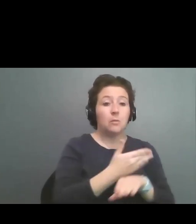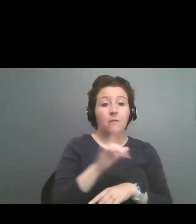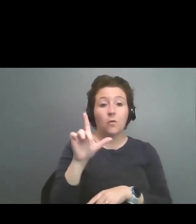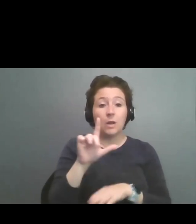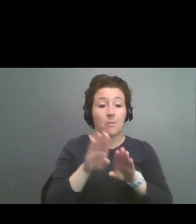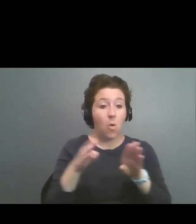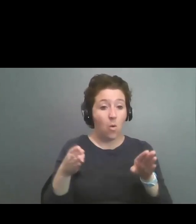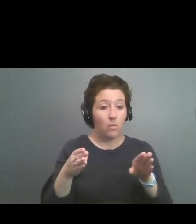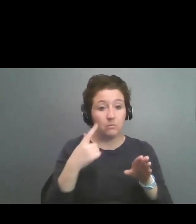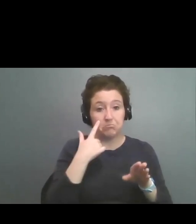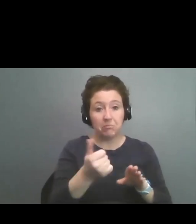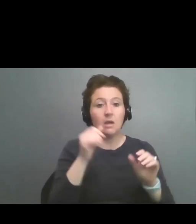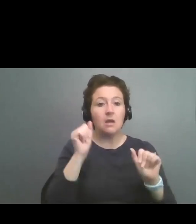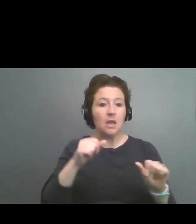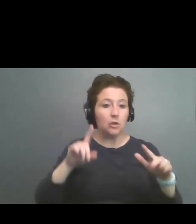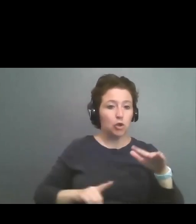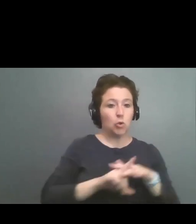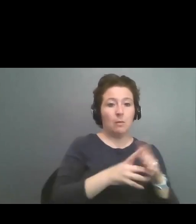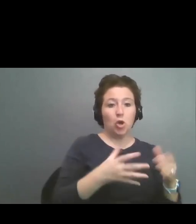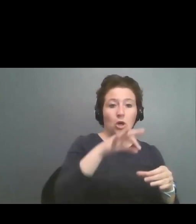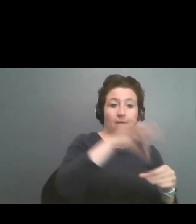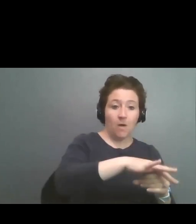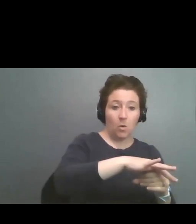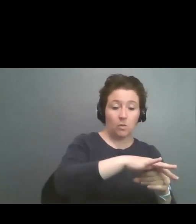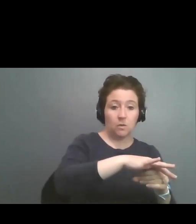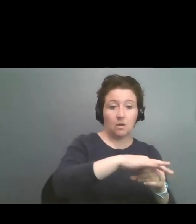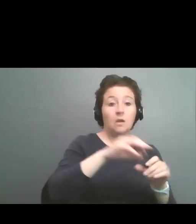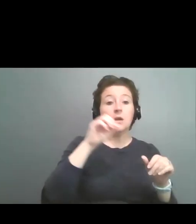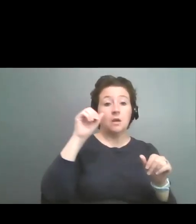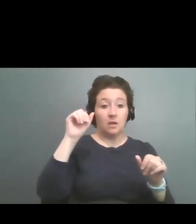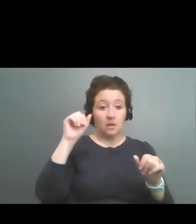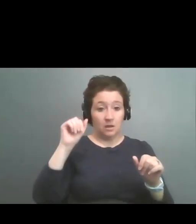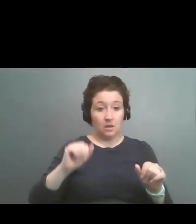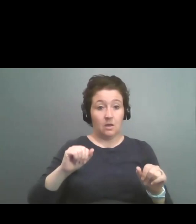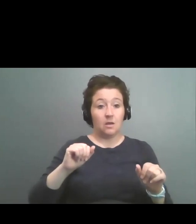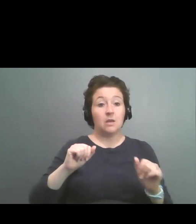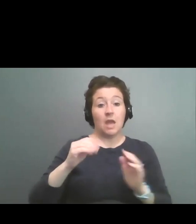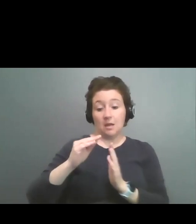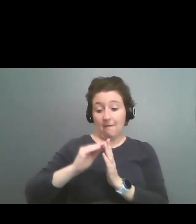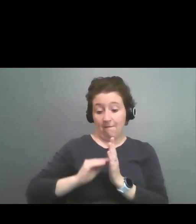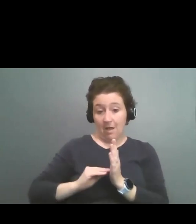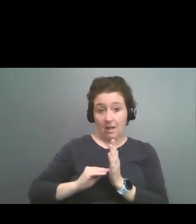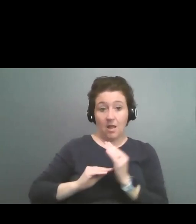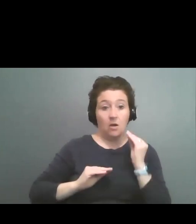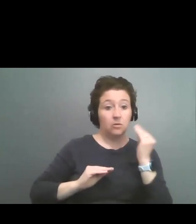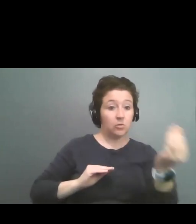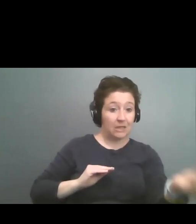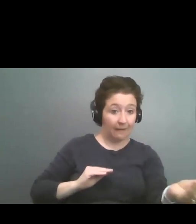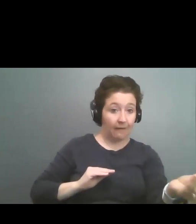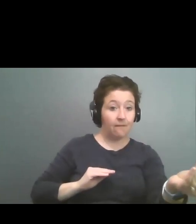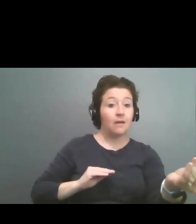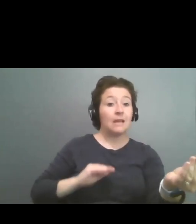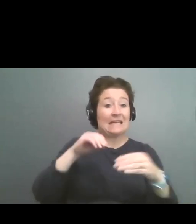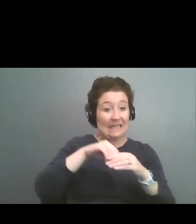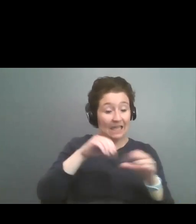they're welcome to come to our facility and vote. They can drop off their already voted ballot to us inside the location, or